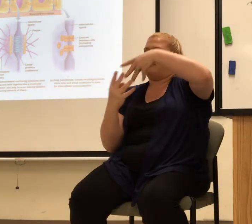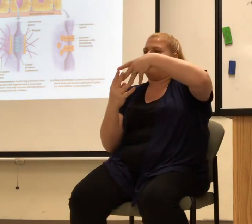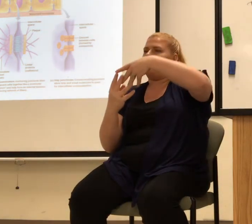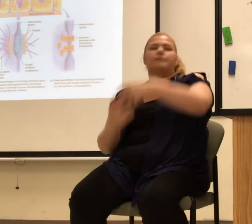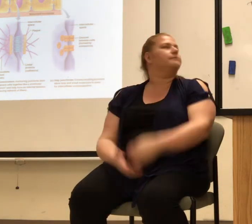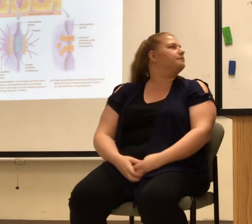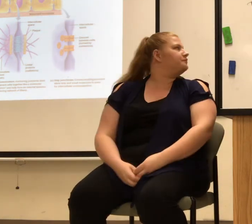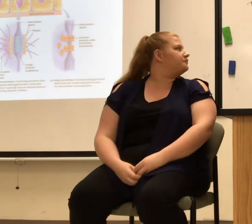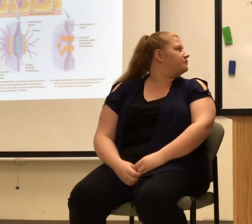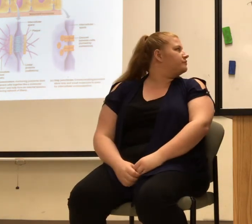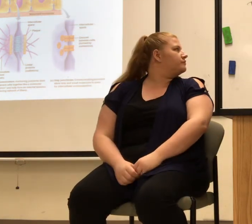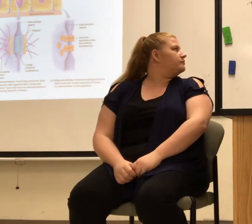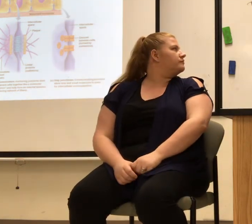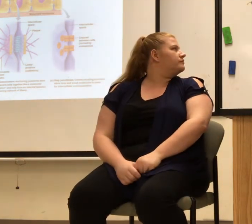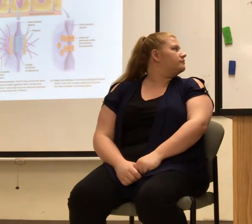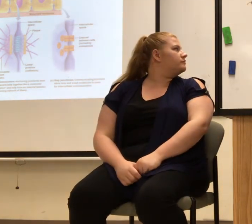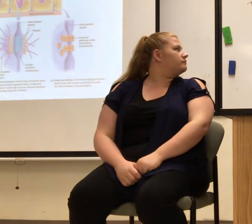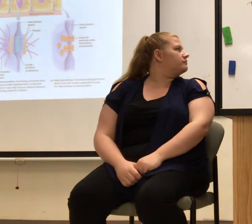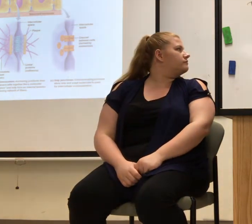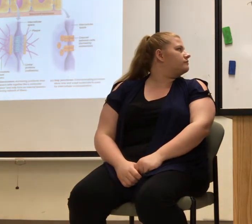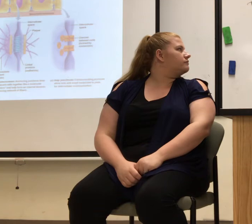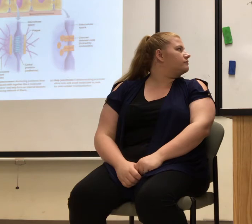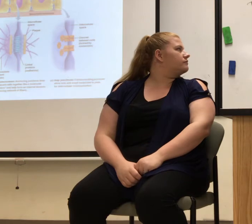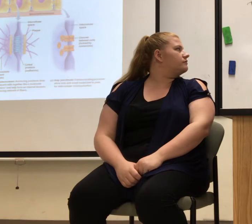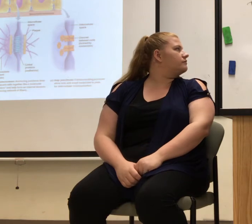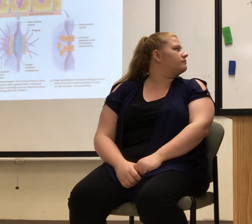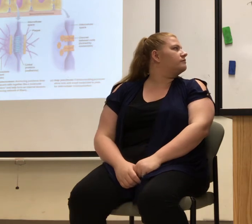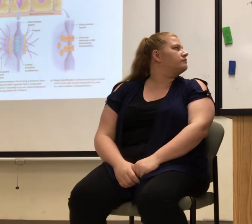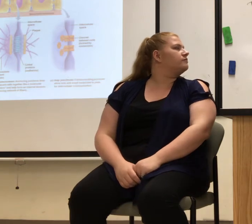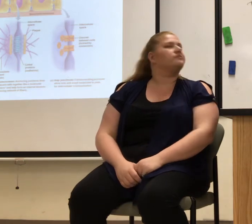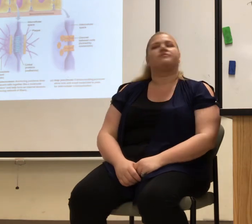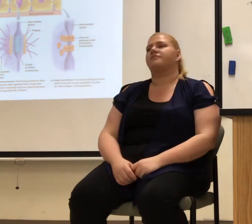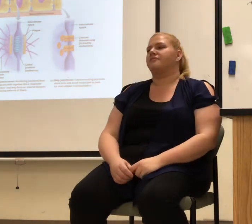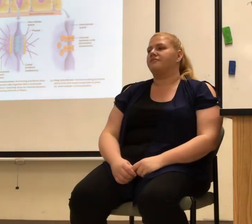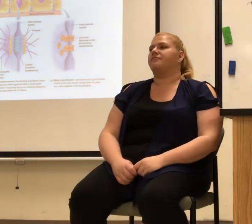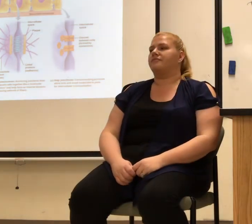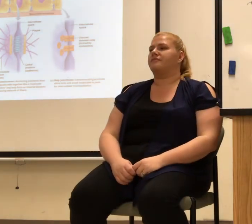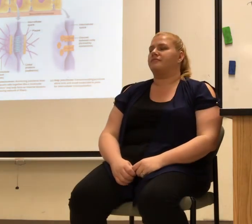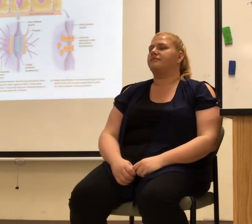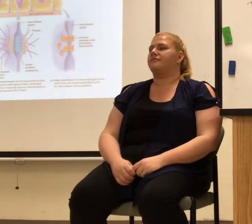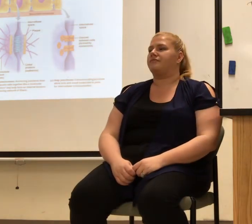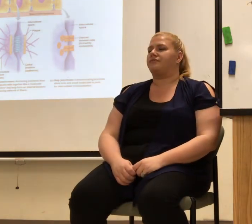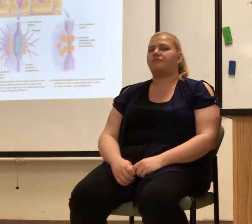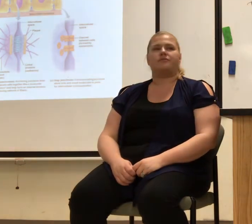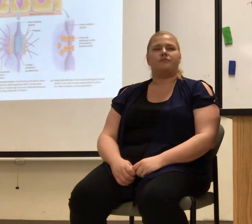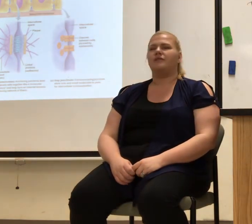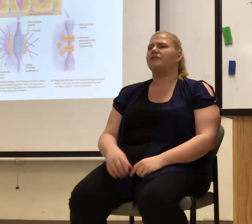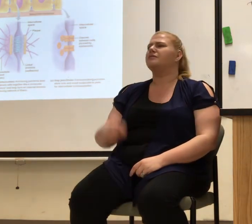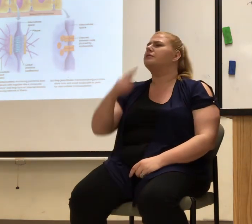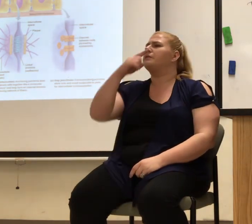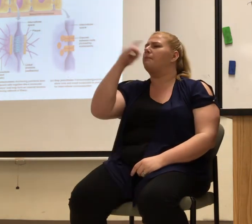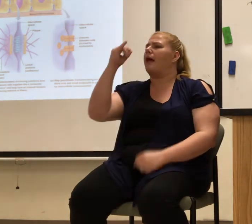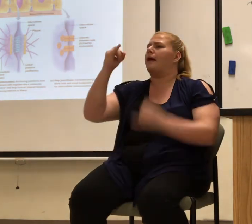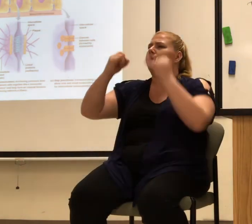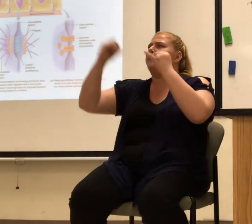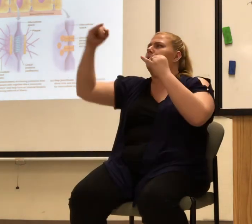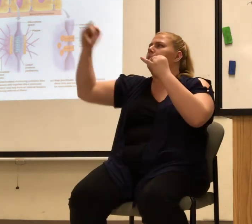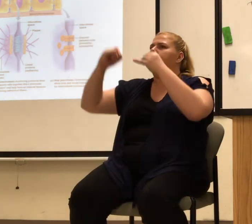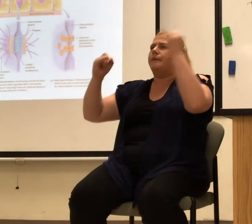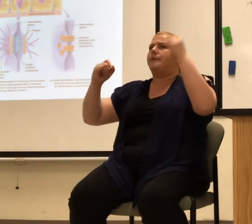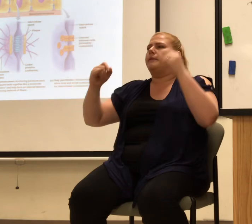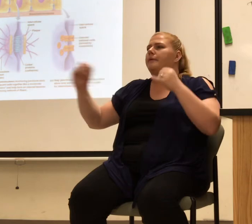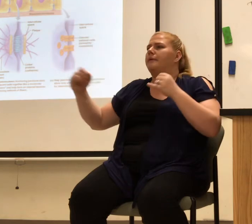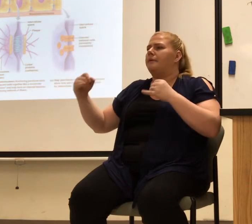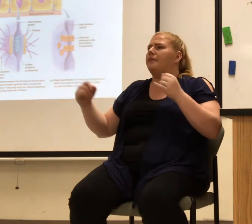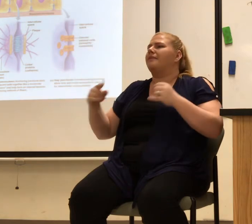Other thick and thin fibers that come out of it. And, well, These black fibers I have illustrated, they basically